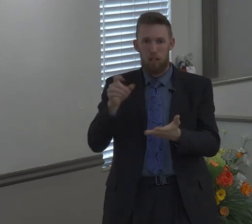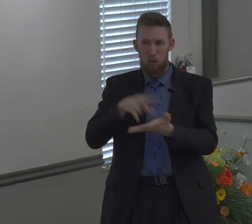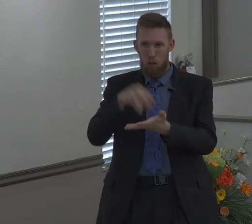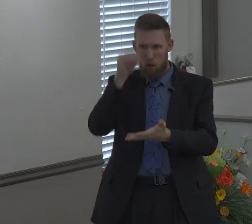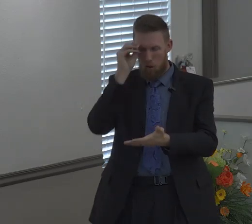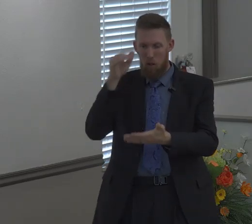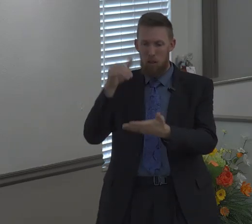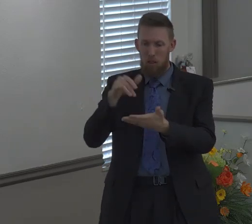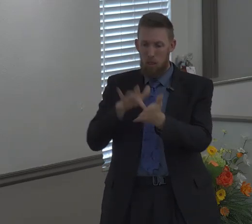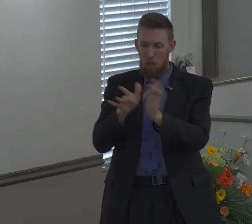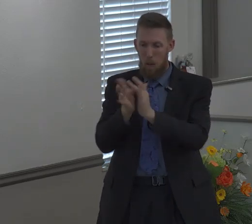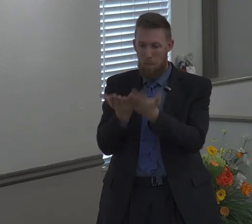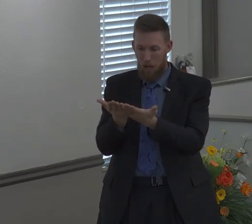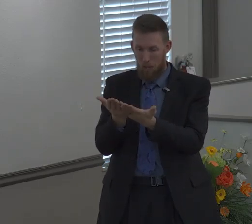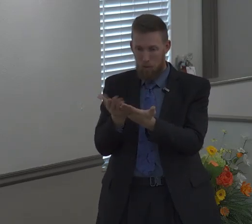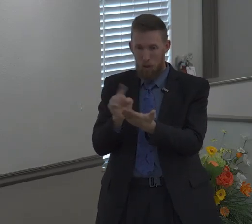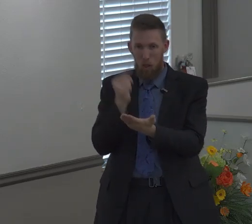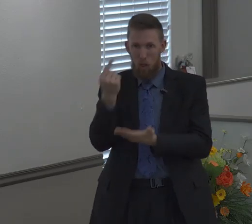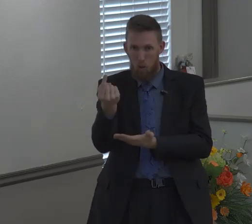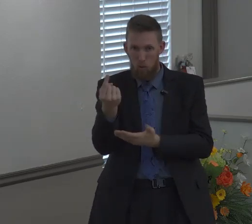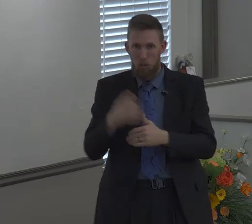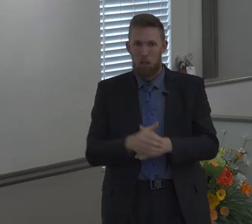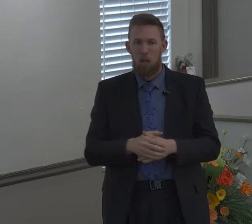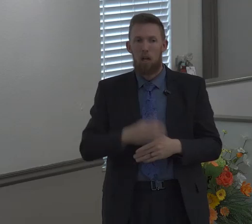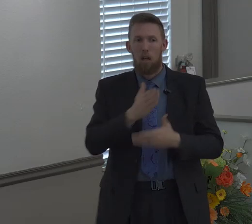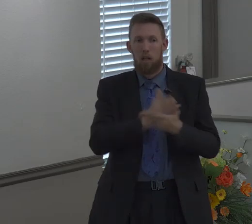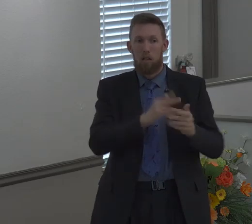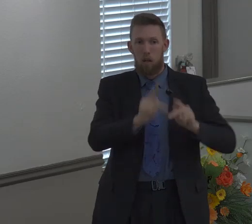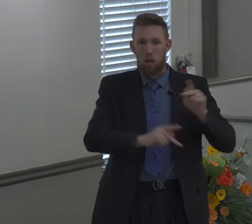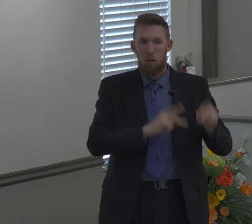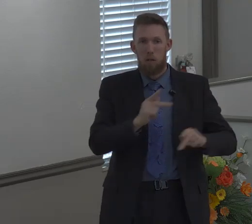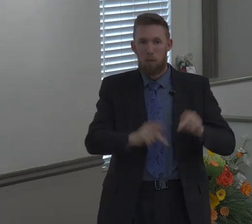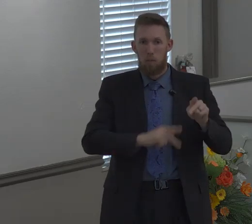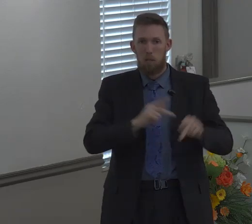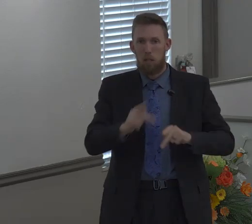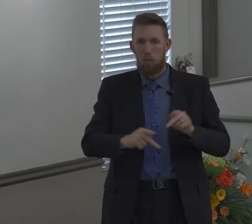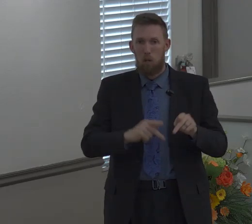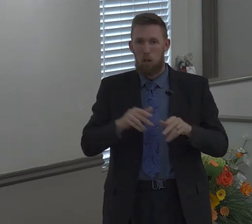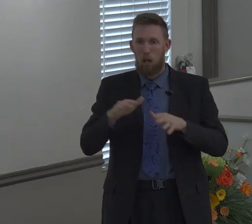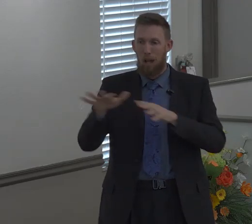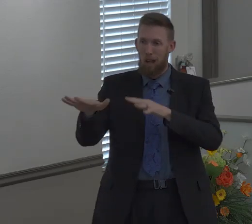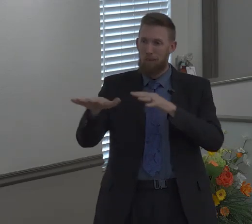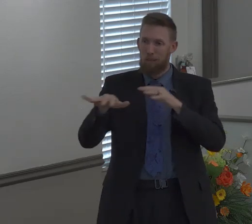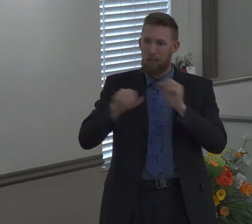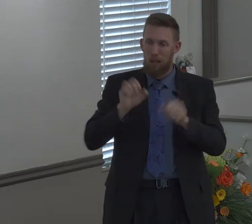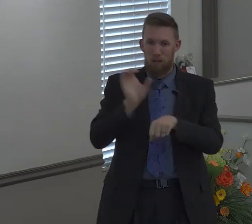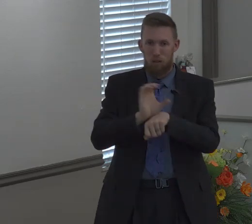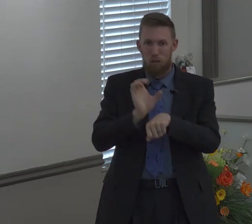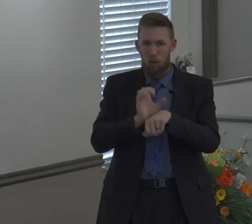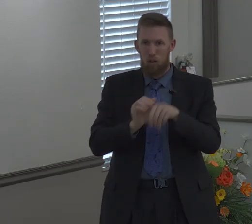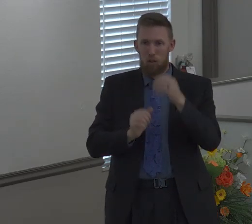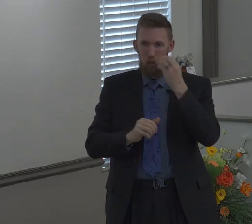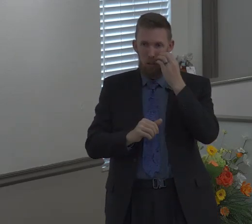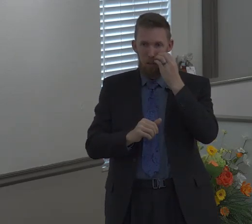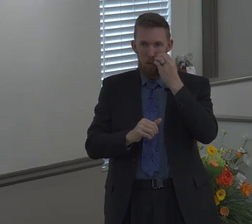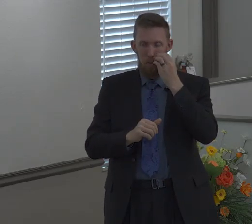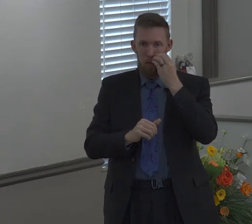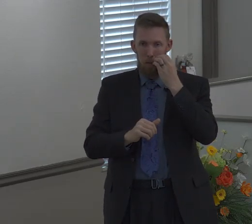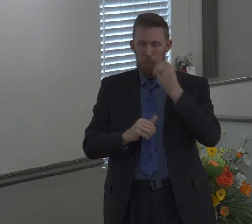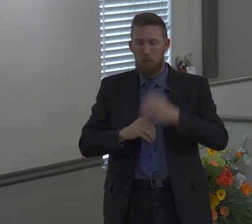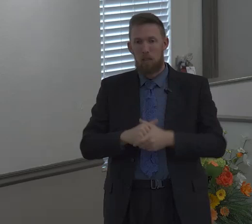Amen? There are people who have been deceived into walking away from what